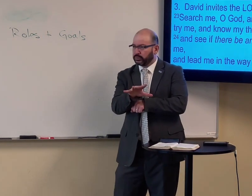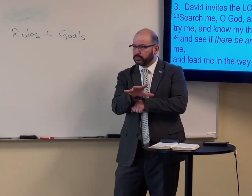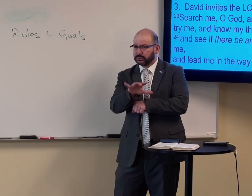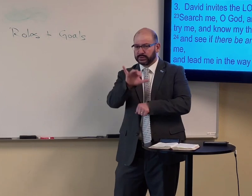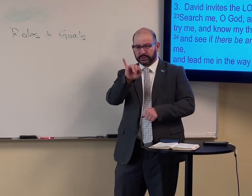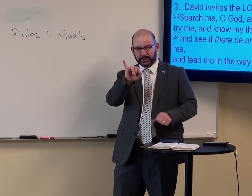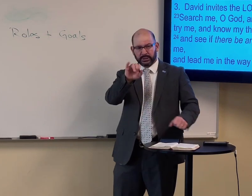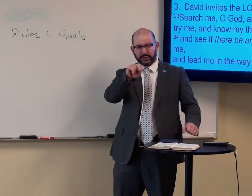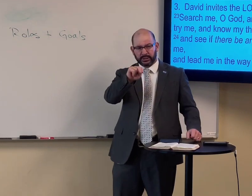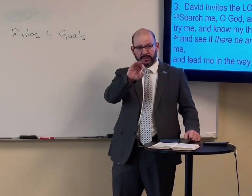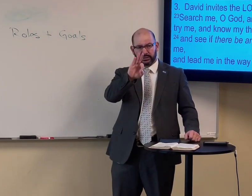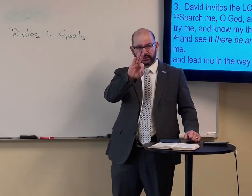Your influence